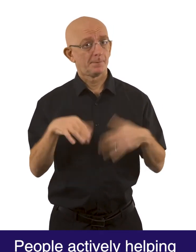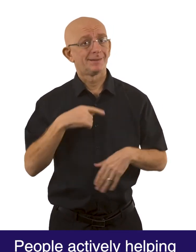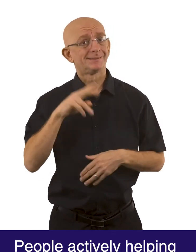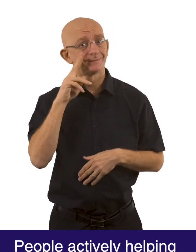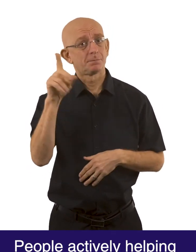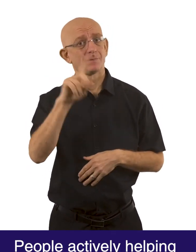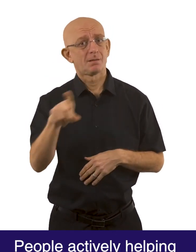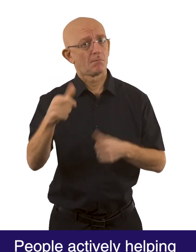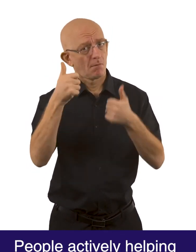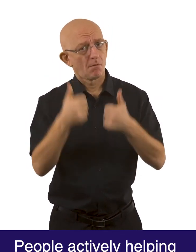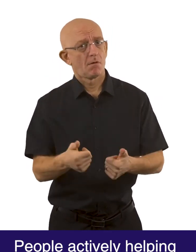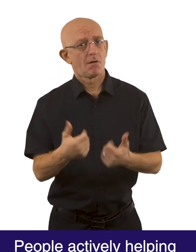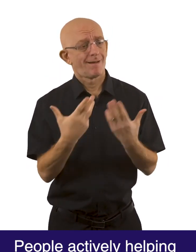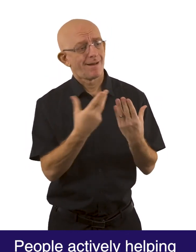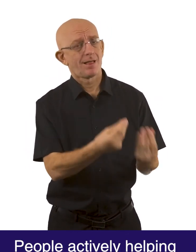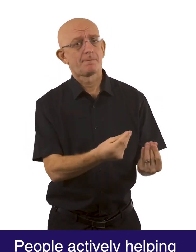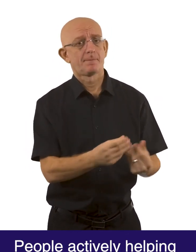People actively helping.